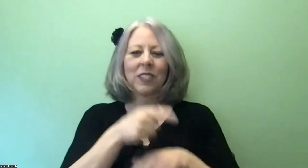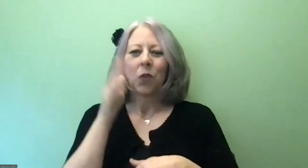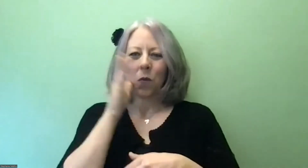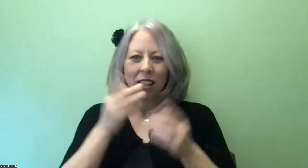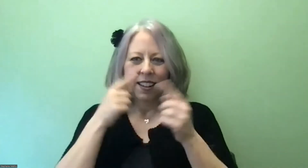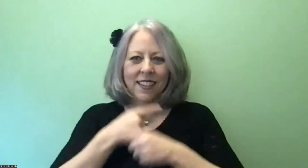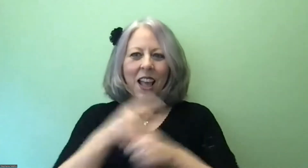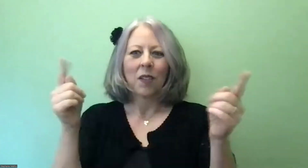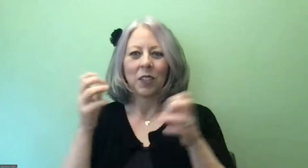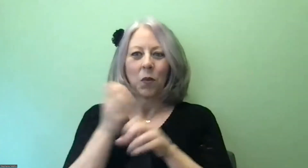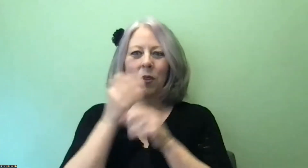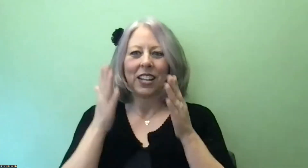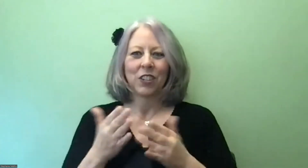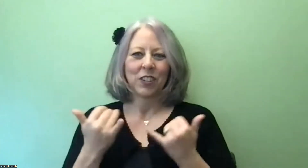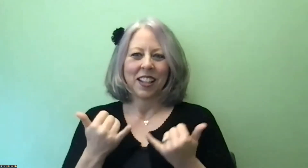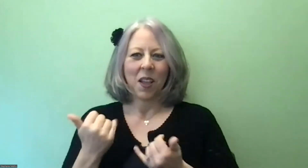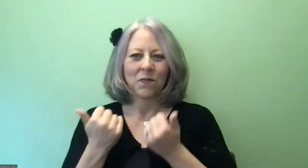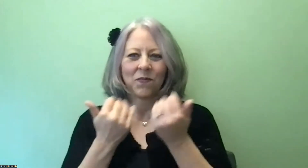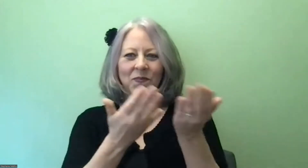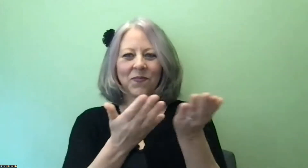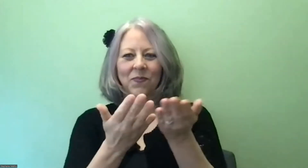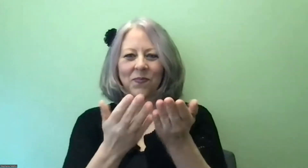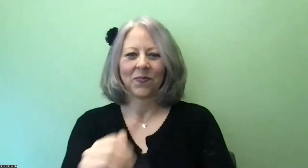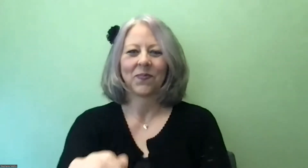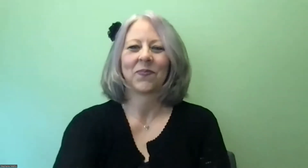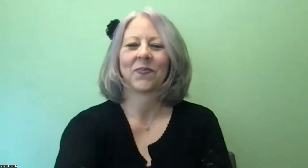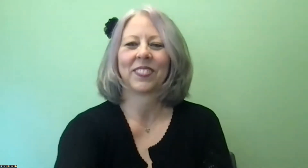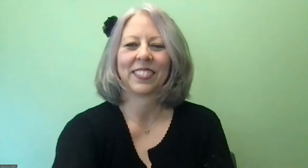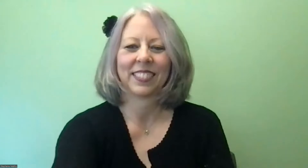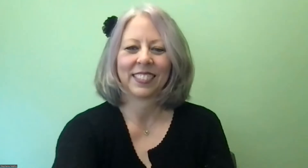who was the winner of the 2020 award, to announce our award winner this year.